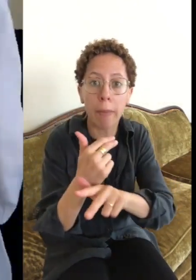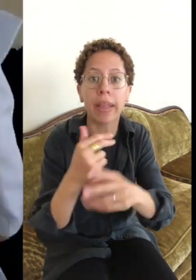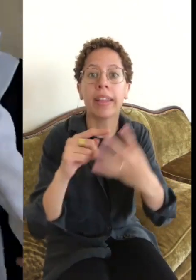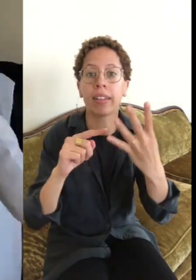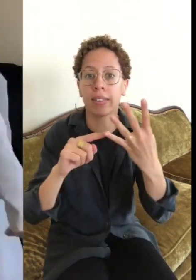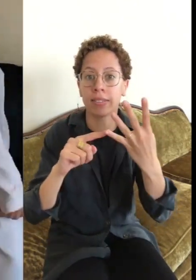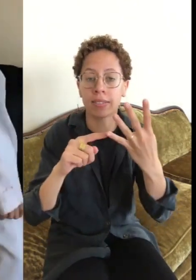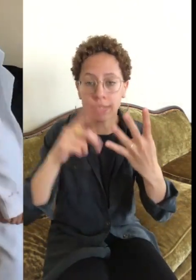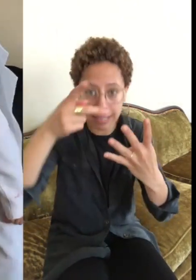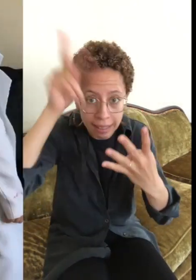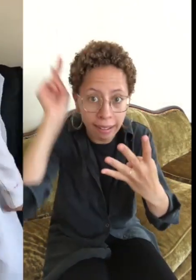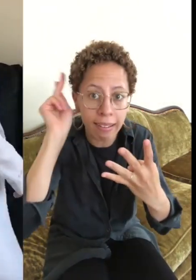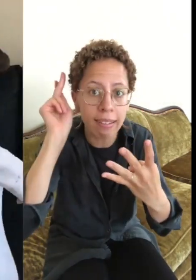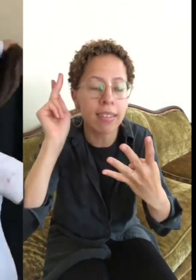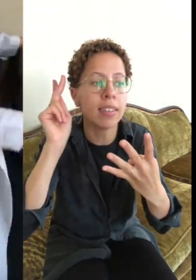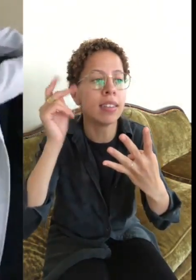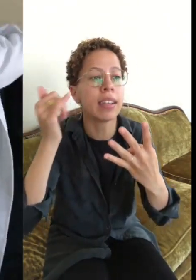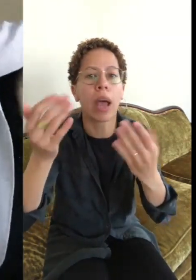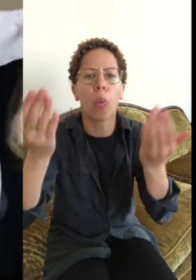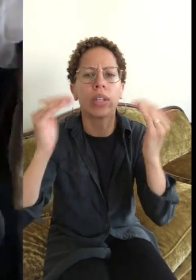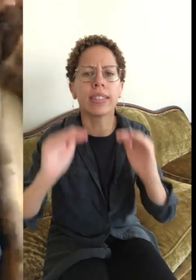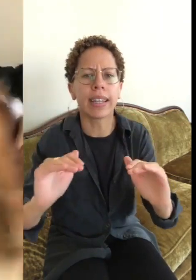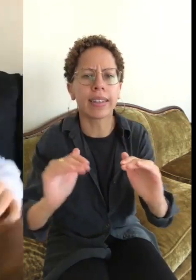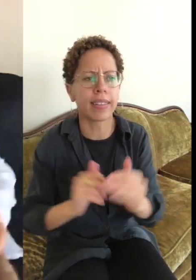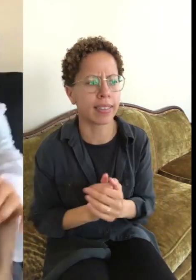What's next?